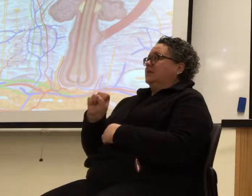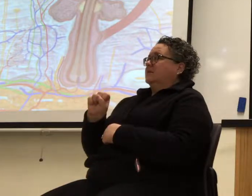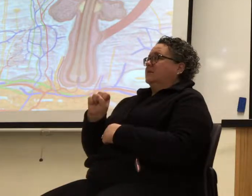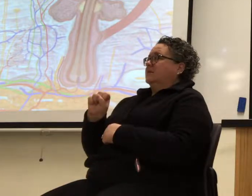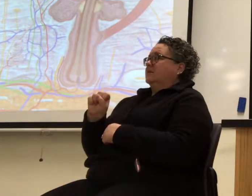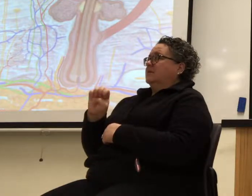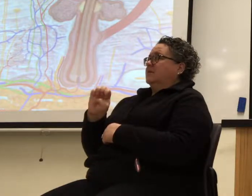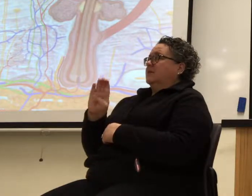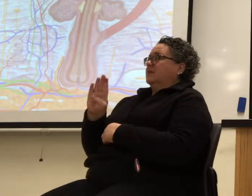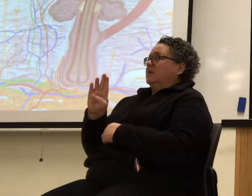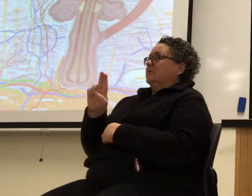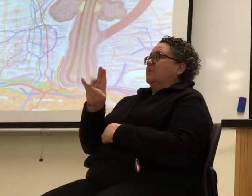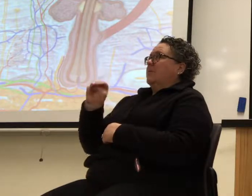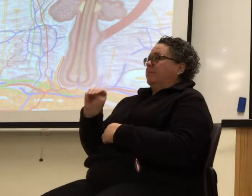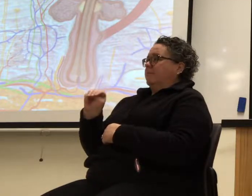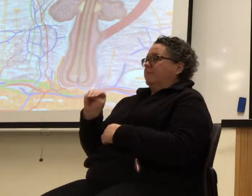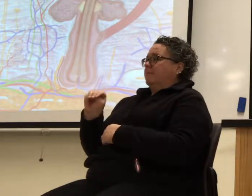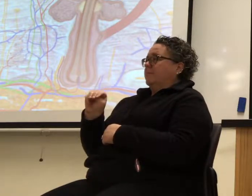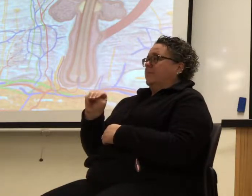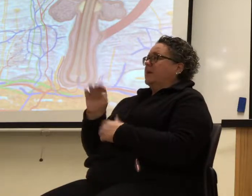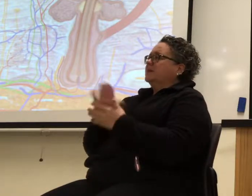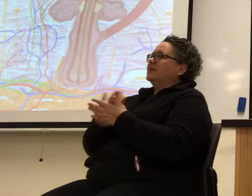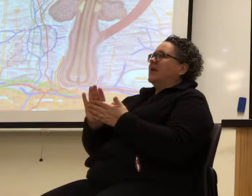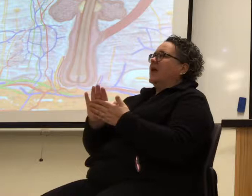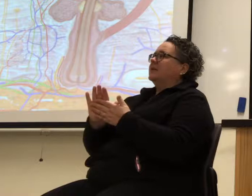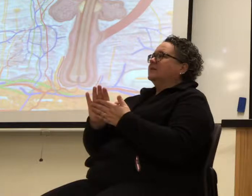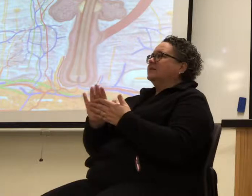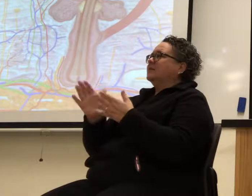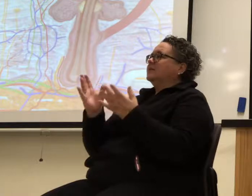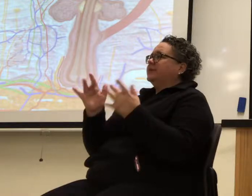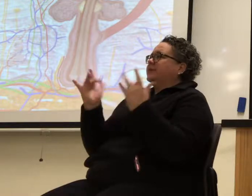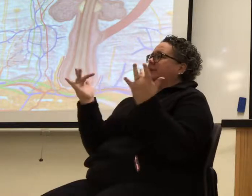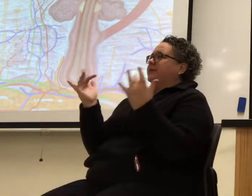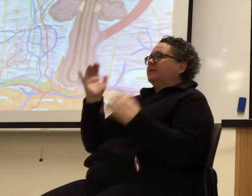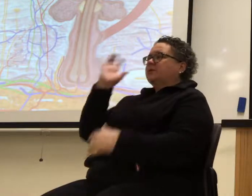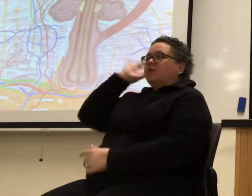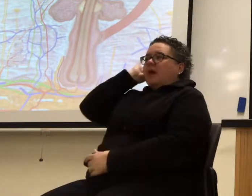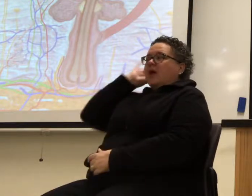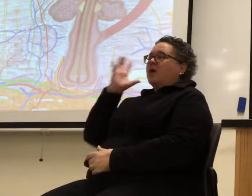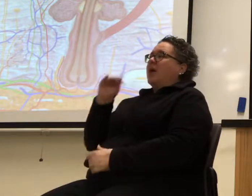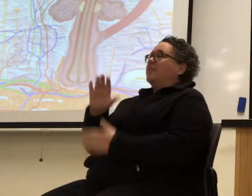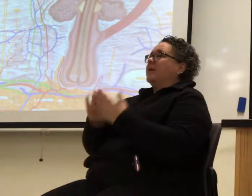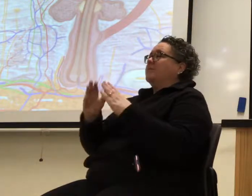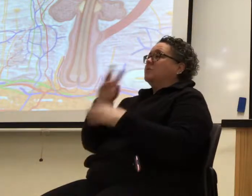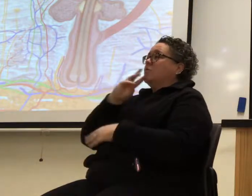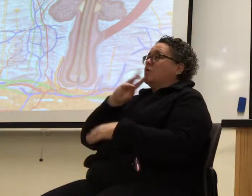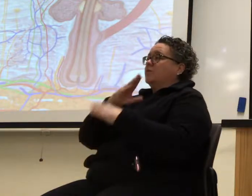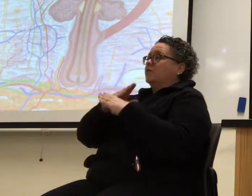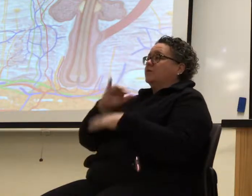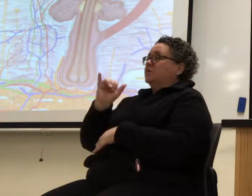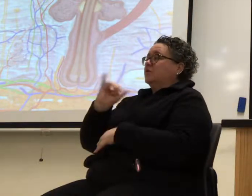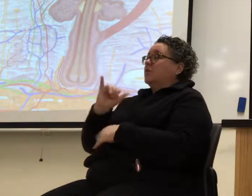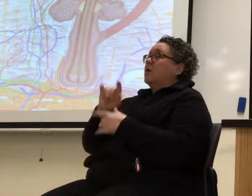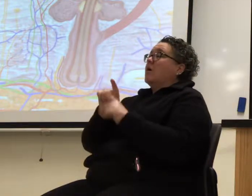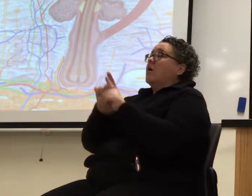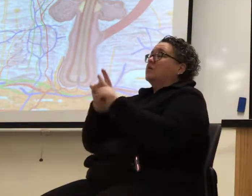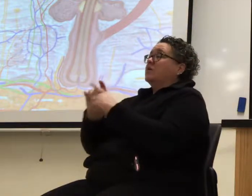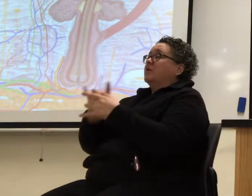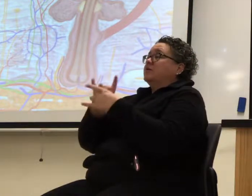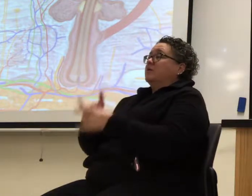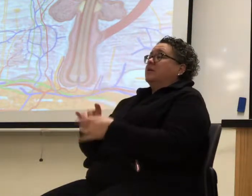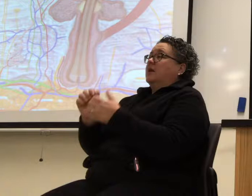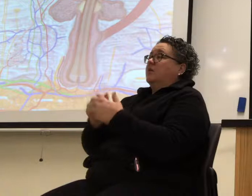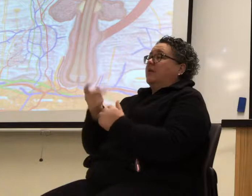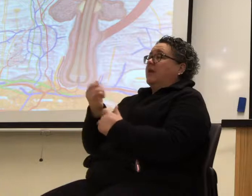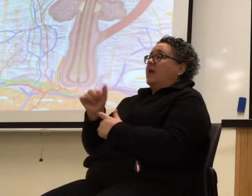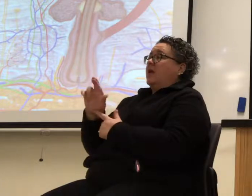sheen, or kind of waterproofs the hair. Also associated with the hair follicle is a